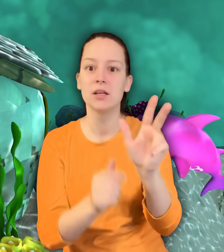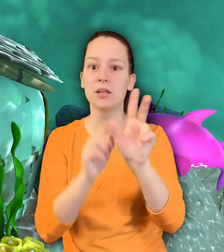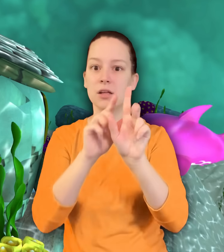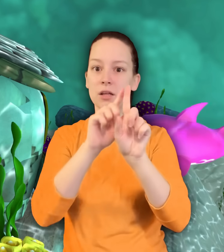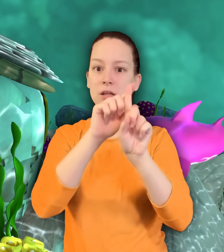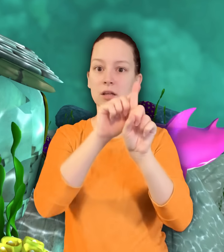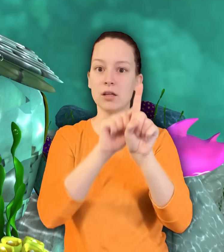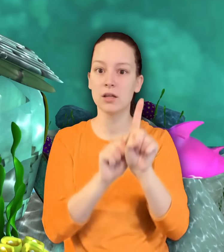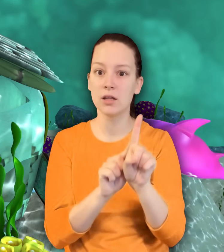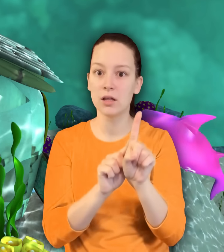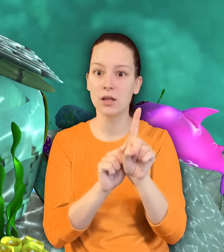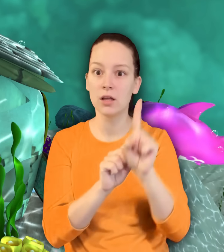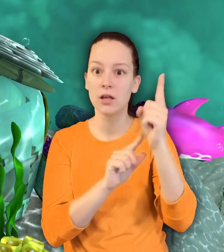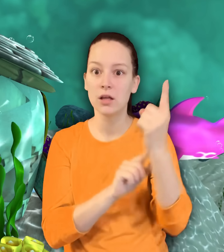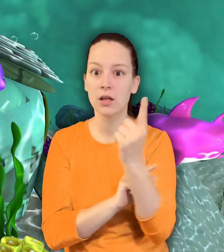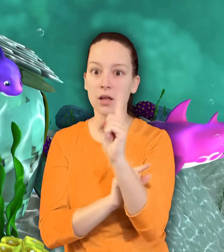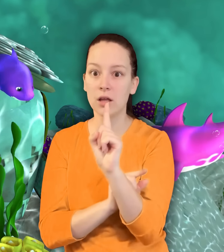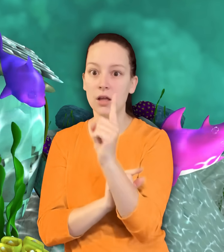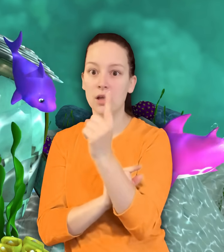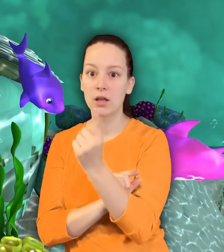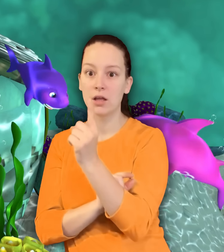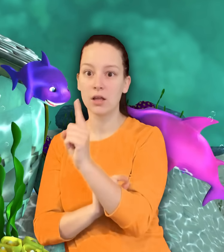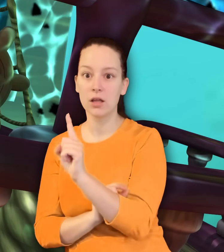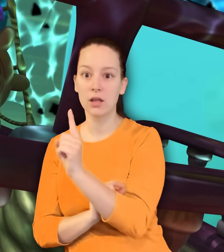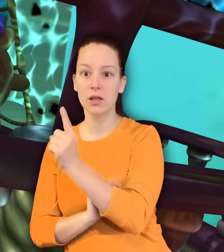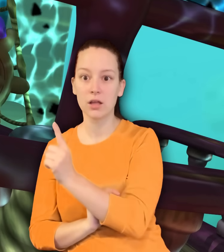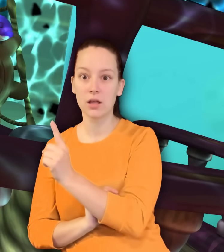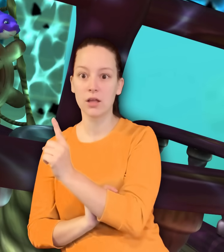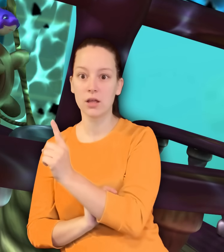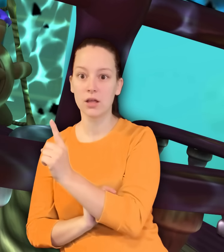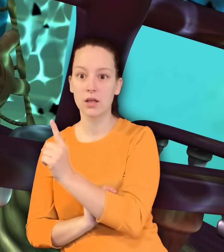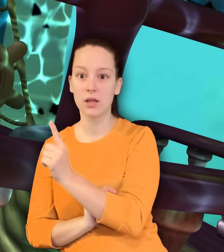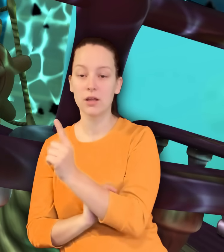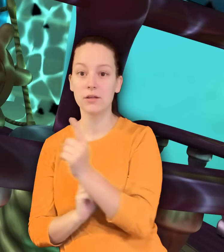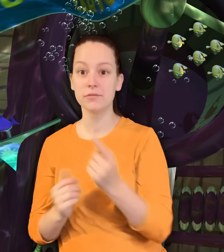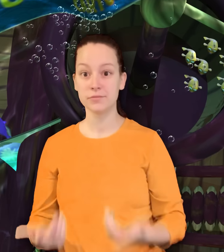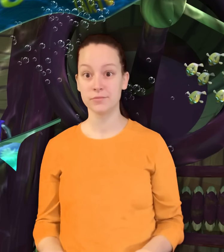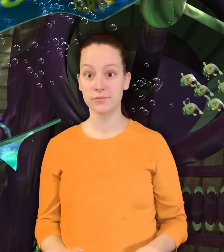quick come back But only one Little Sharks came back